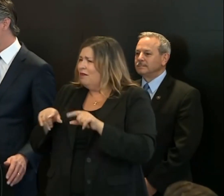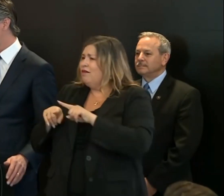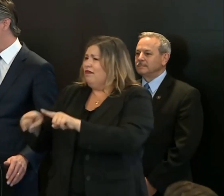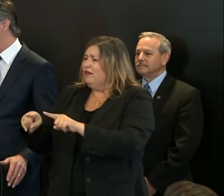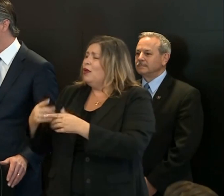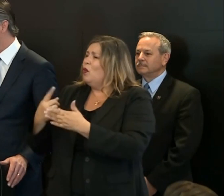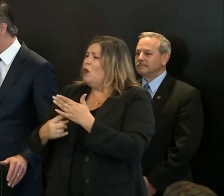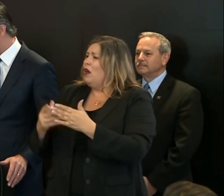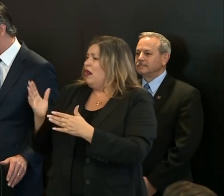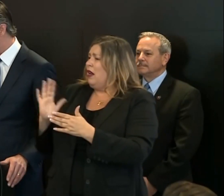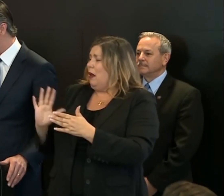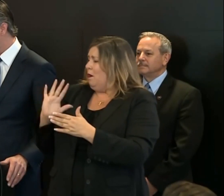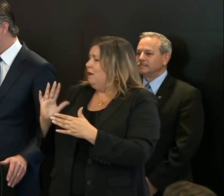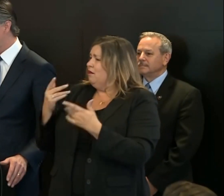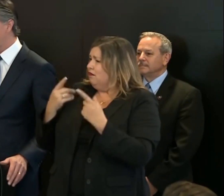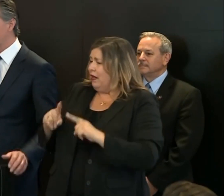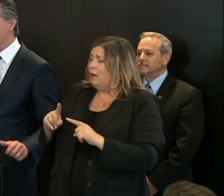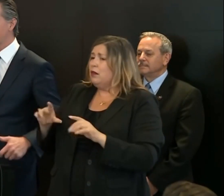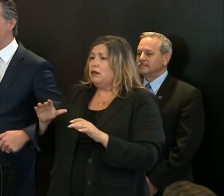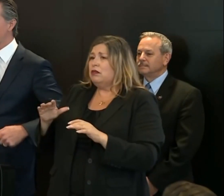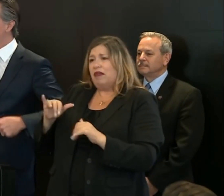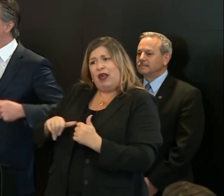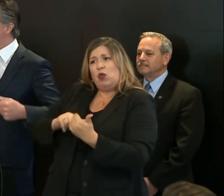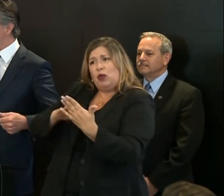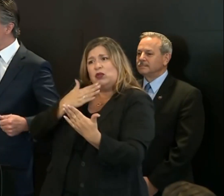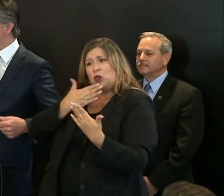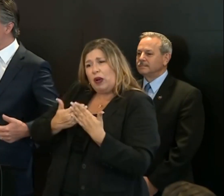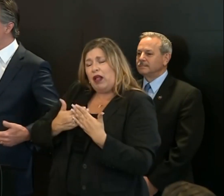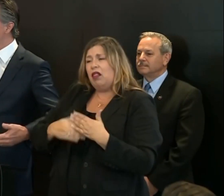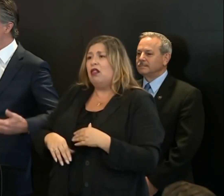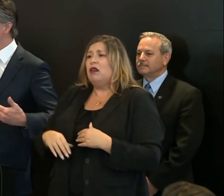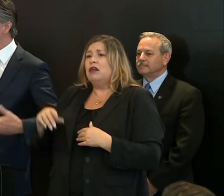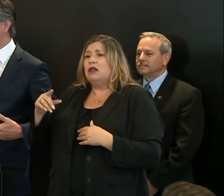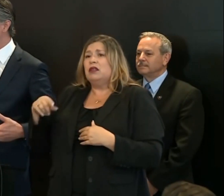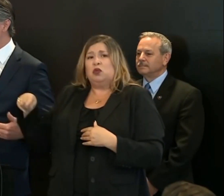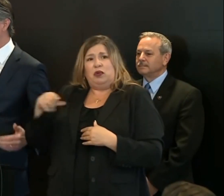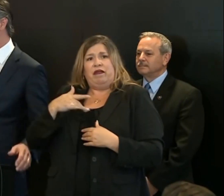protocols that have served us well, both from public confidence